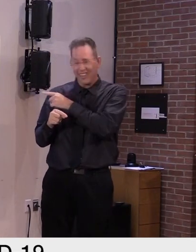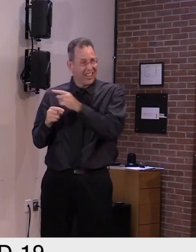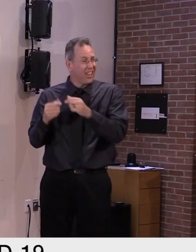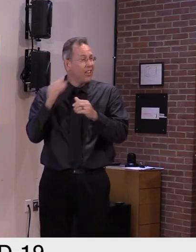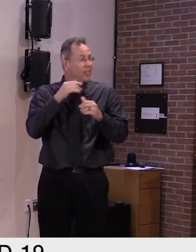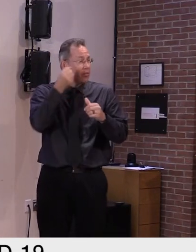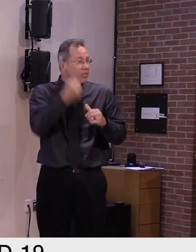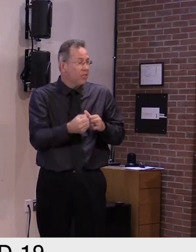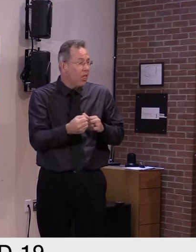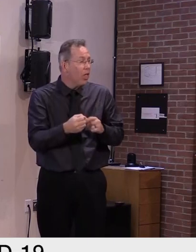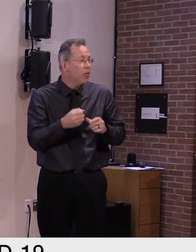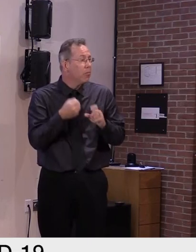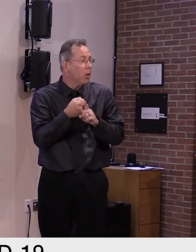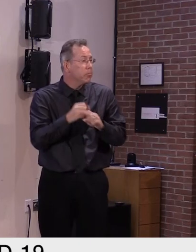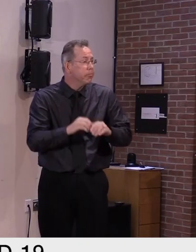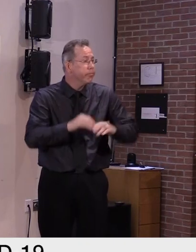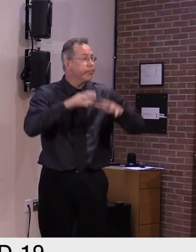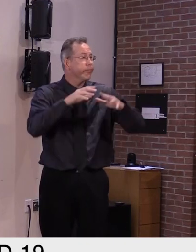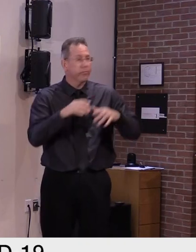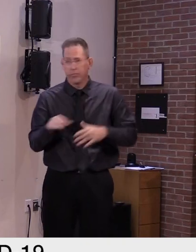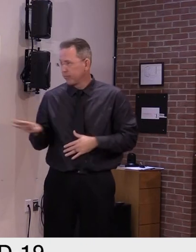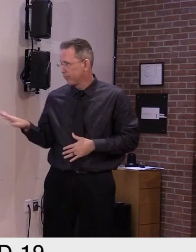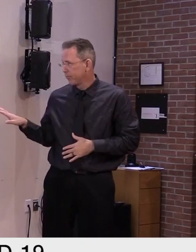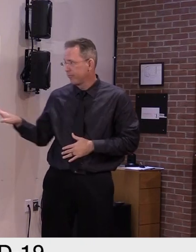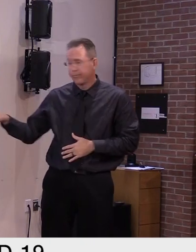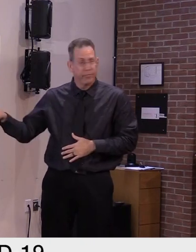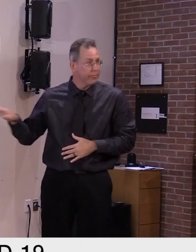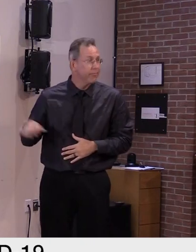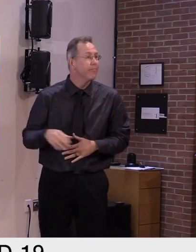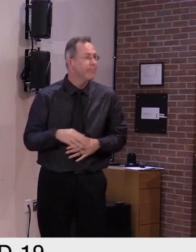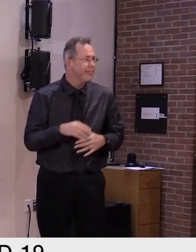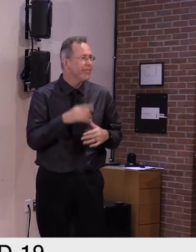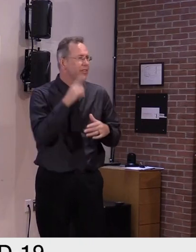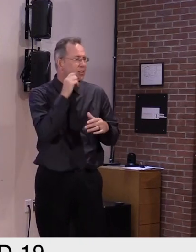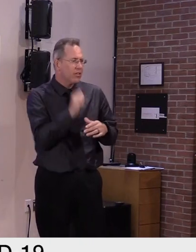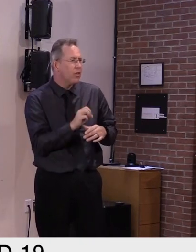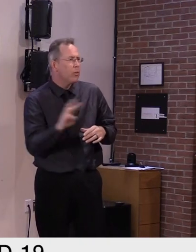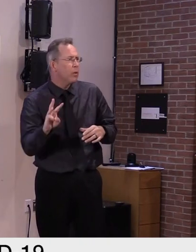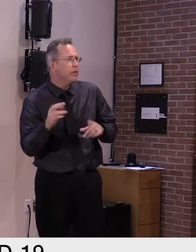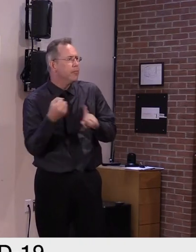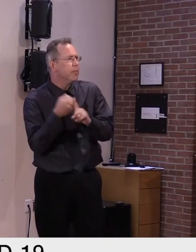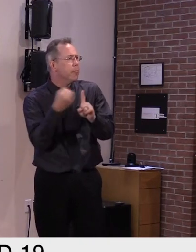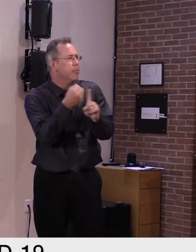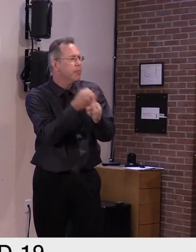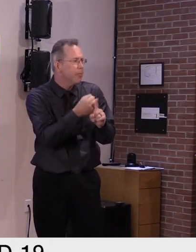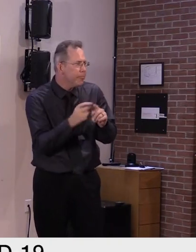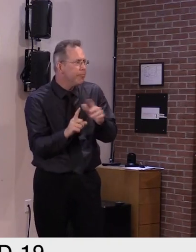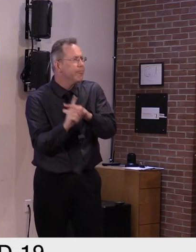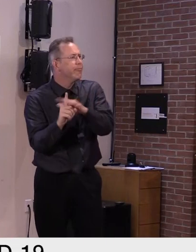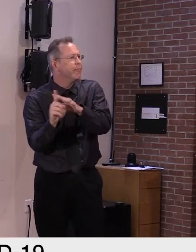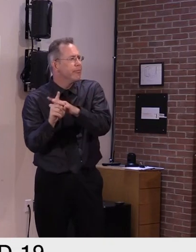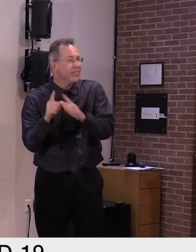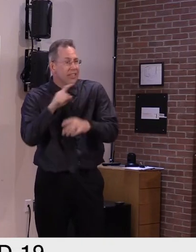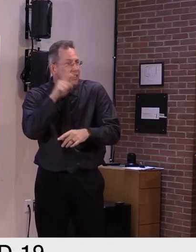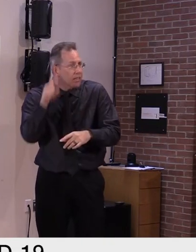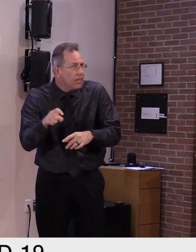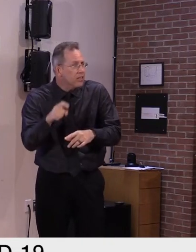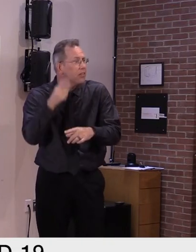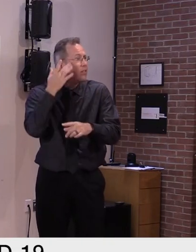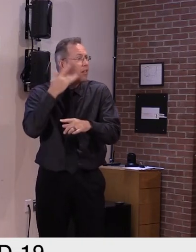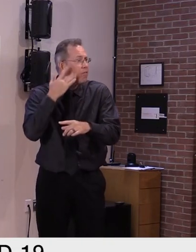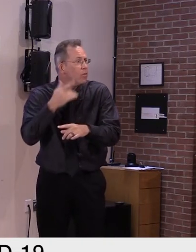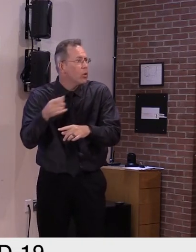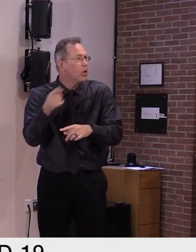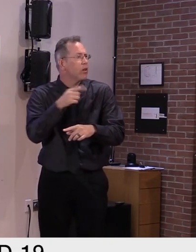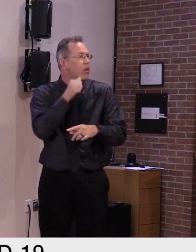cases were much more spread out across the South, into the West, into Texas, to some degree out to California as well. But